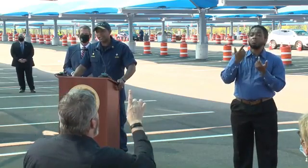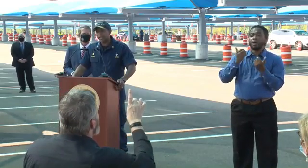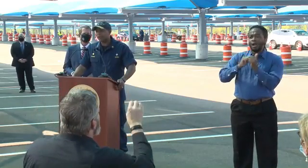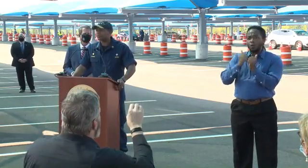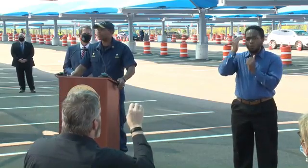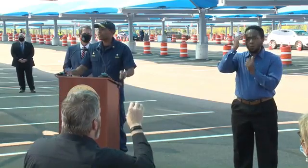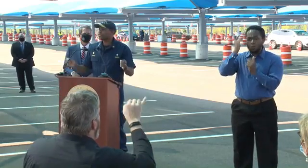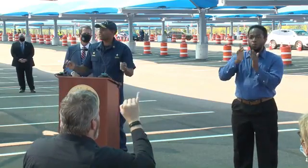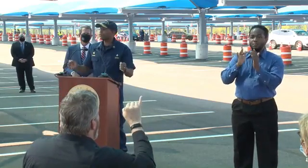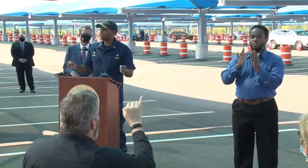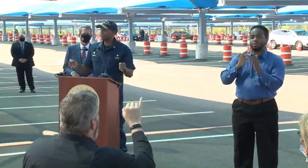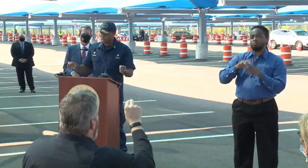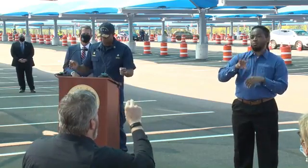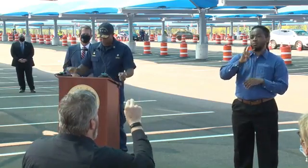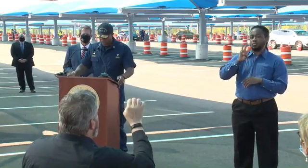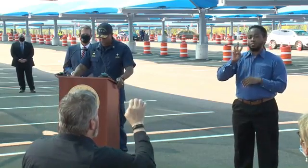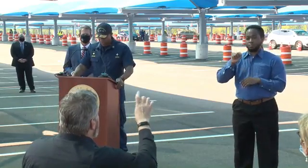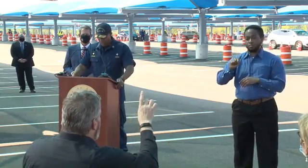www.doineedacovid19test.com.